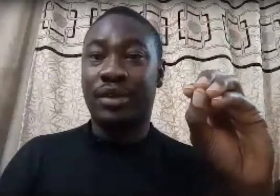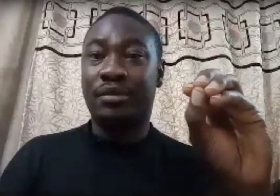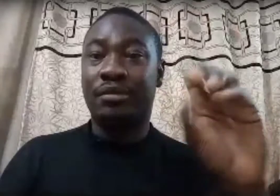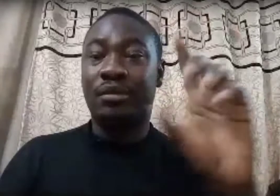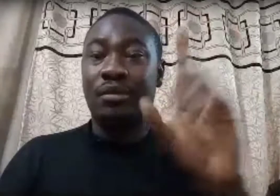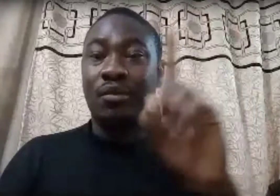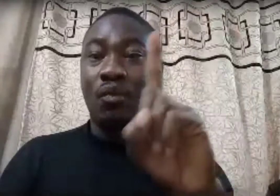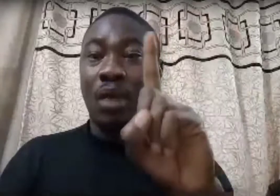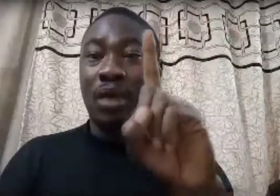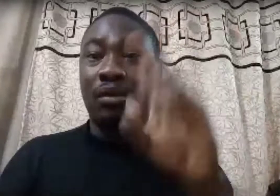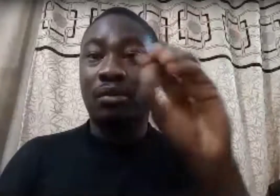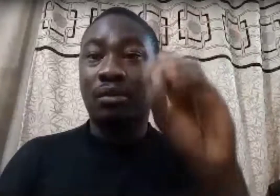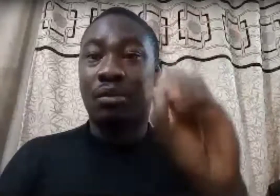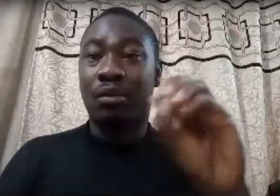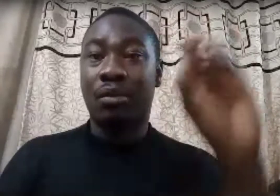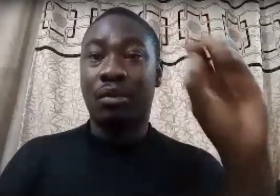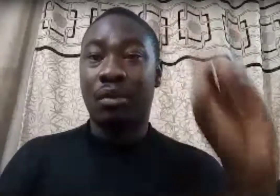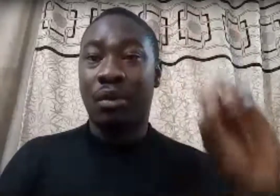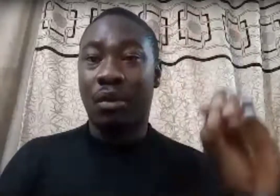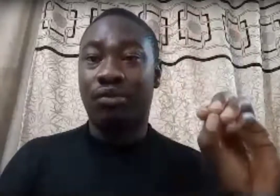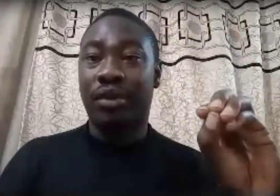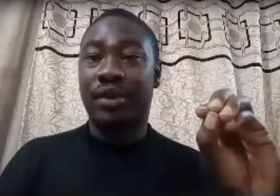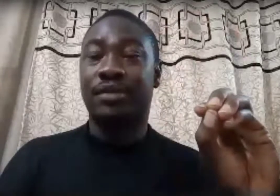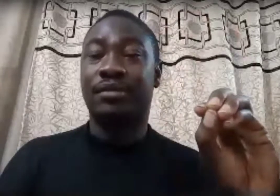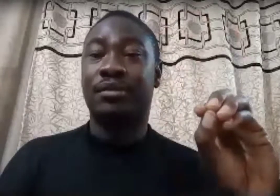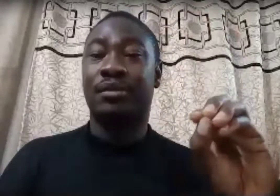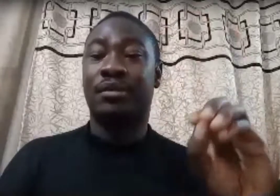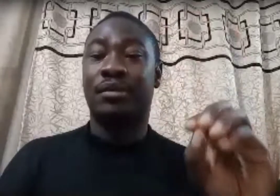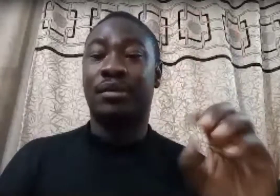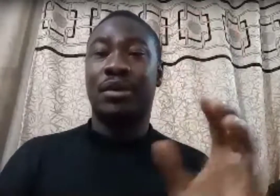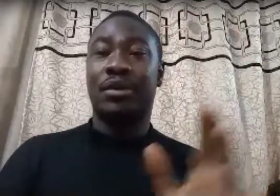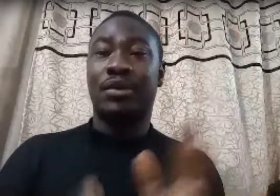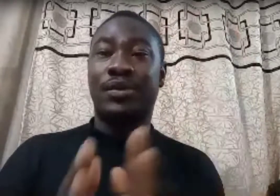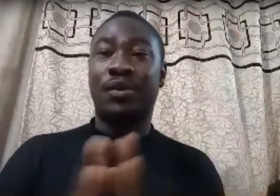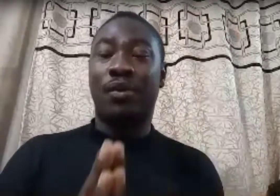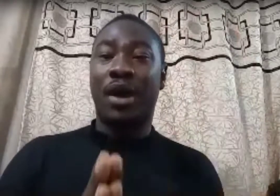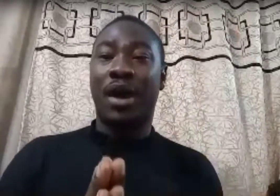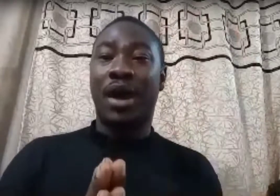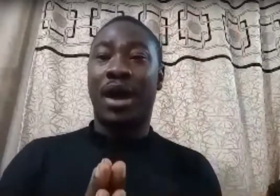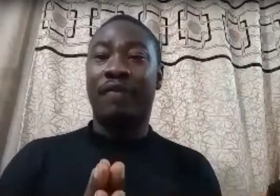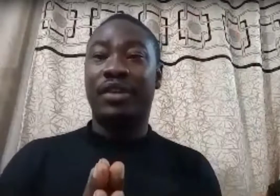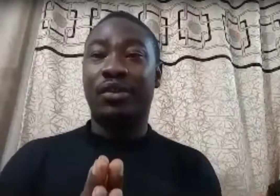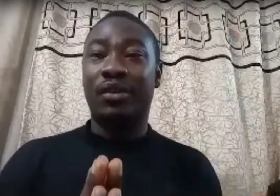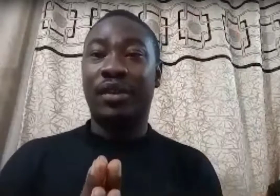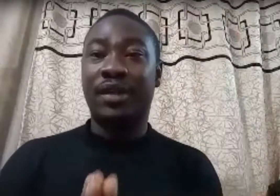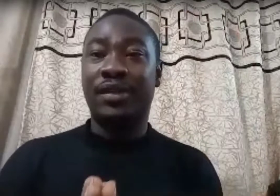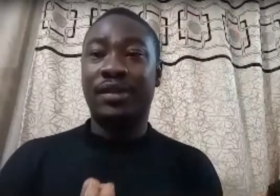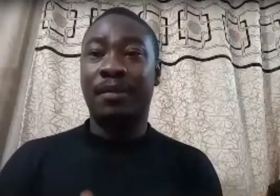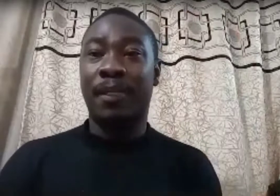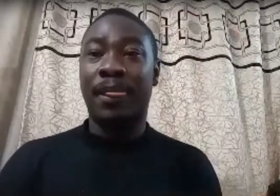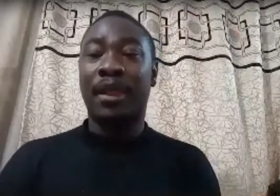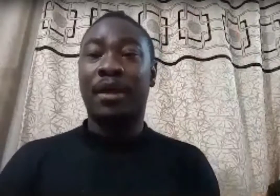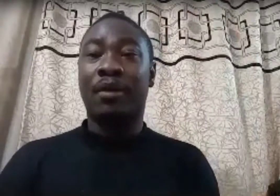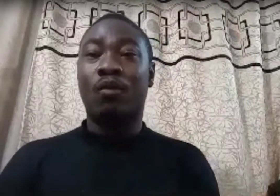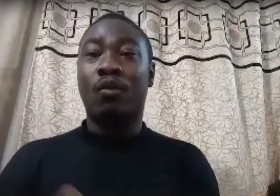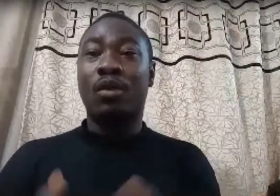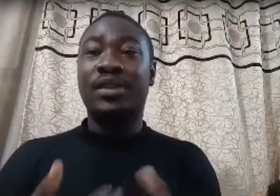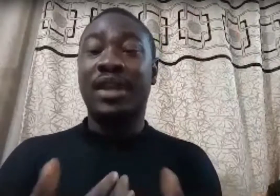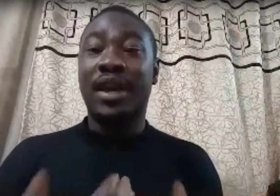100. So, having done that, what then is 200?